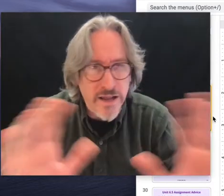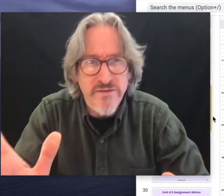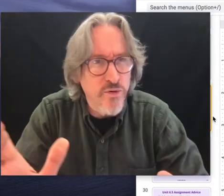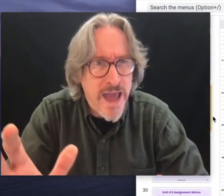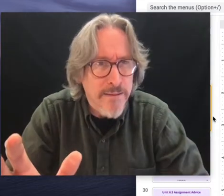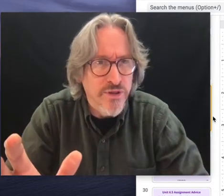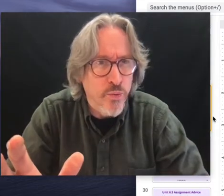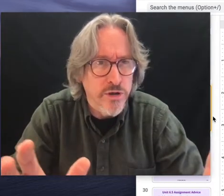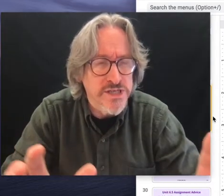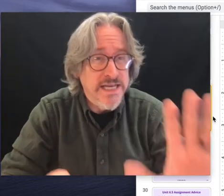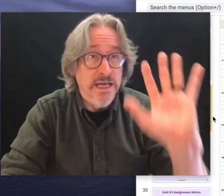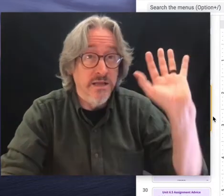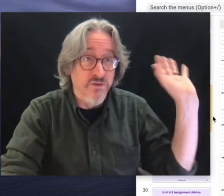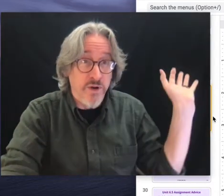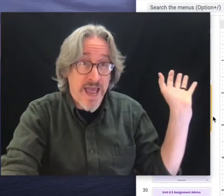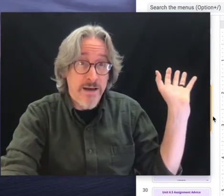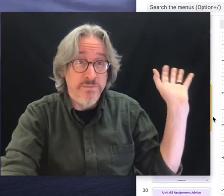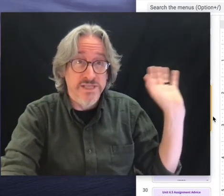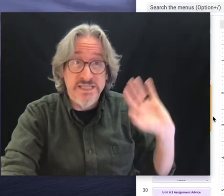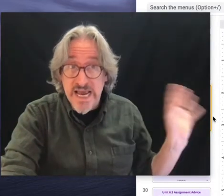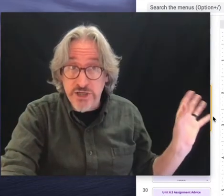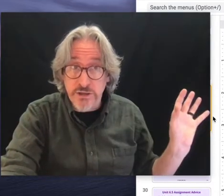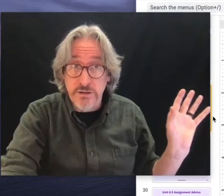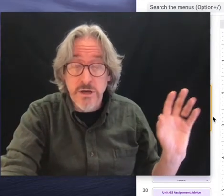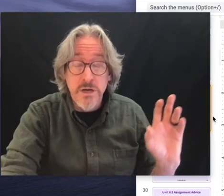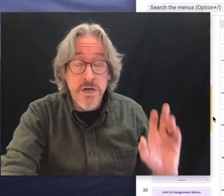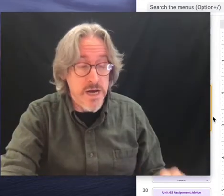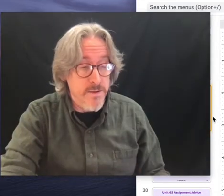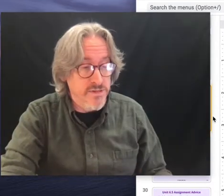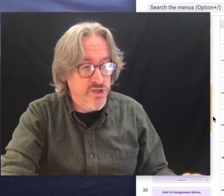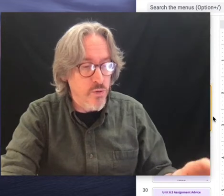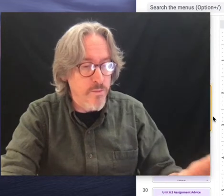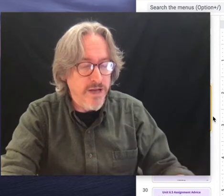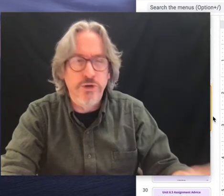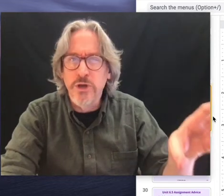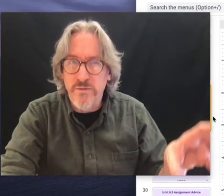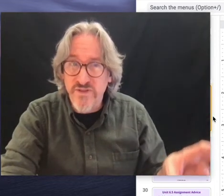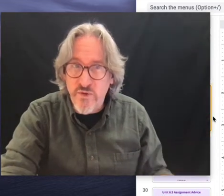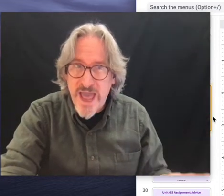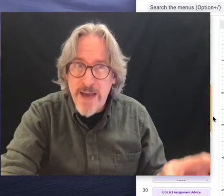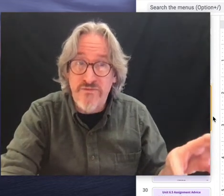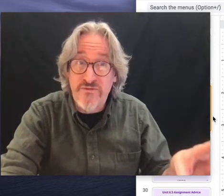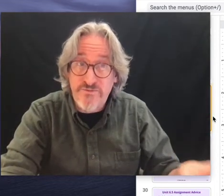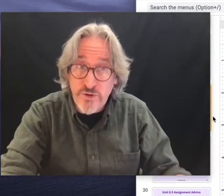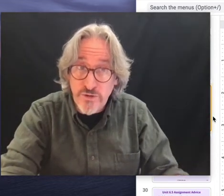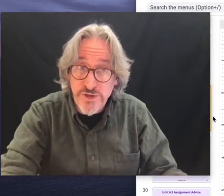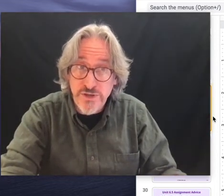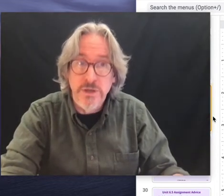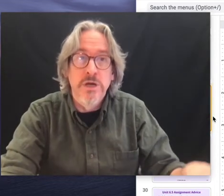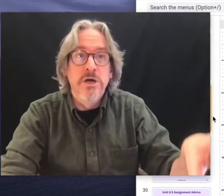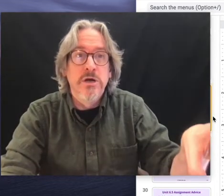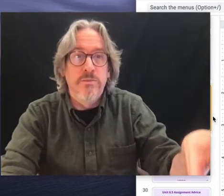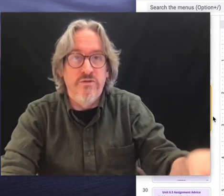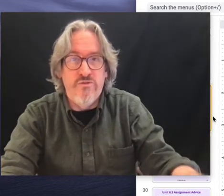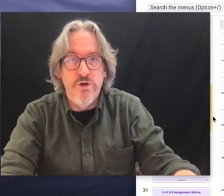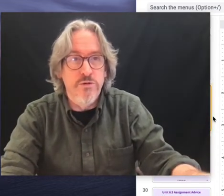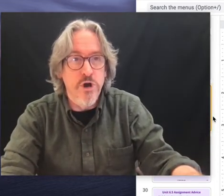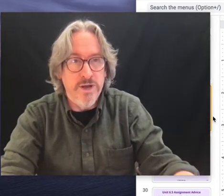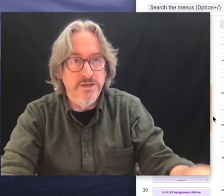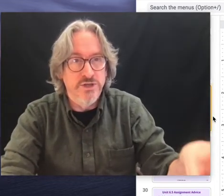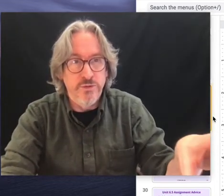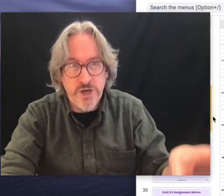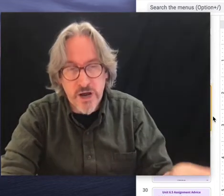a lot of the vocab that we're seeing in the vocab section. So make sure you look over the vocab first before